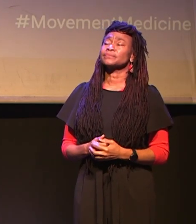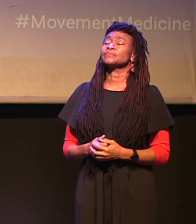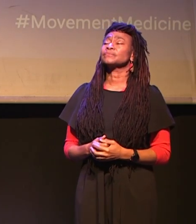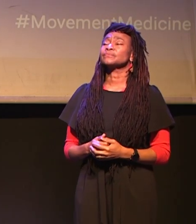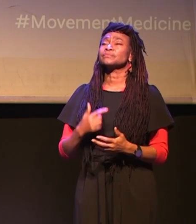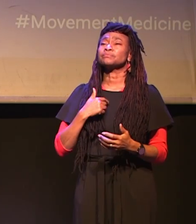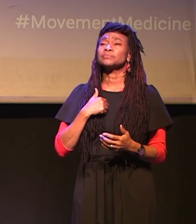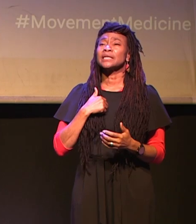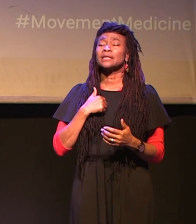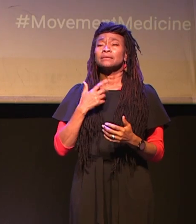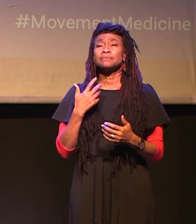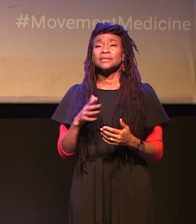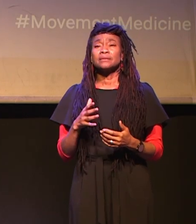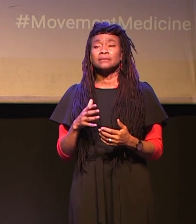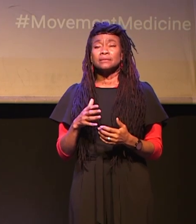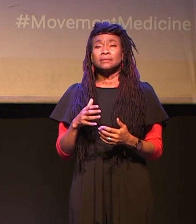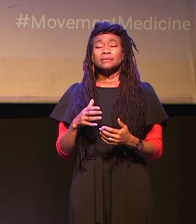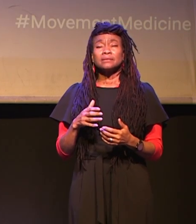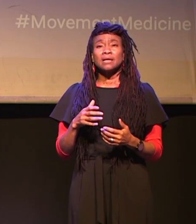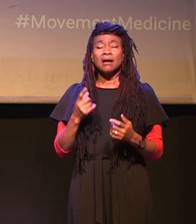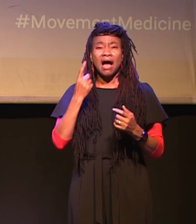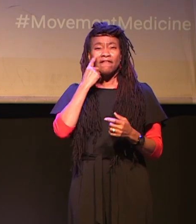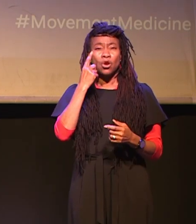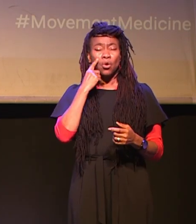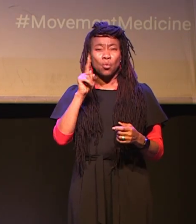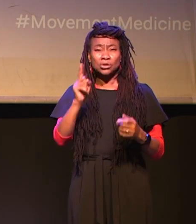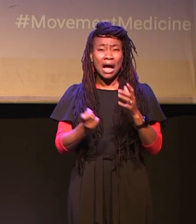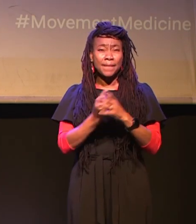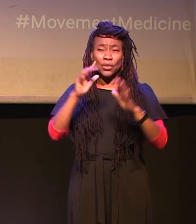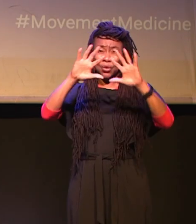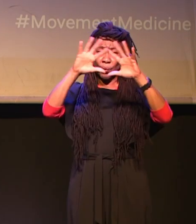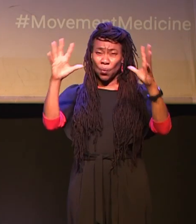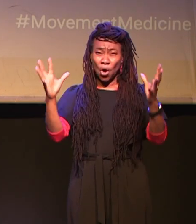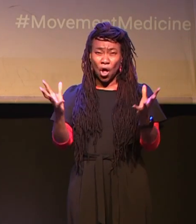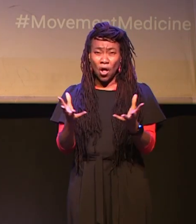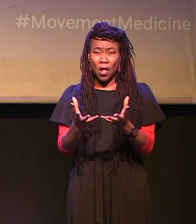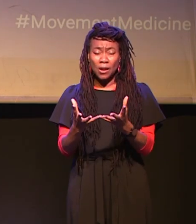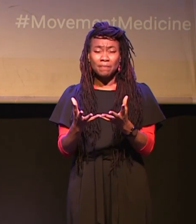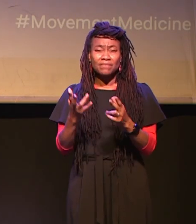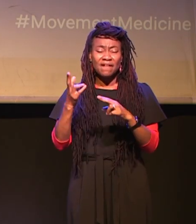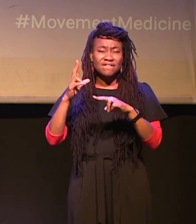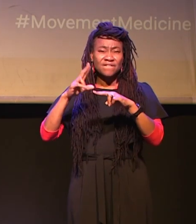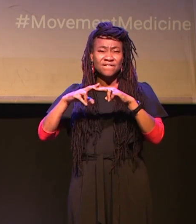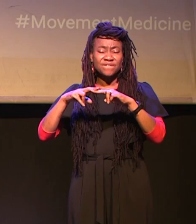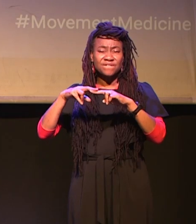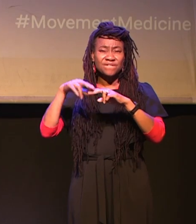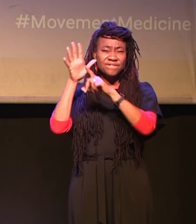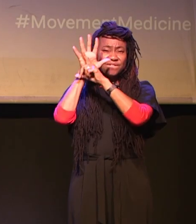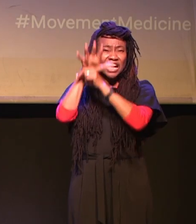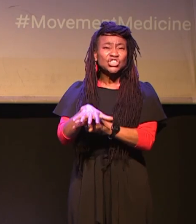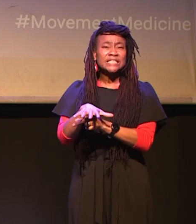increasingly noticing or tracking in this global context or pattern of fascism